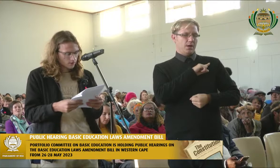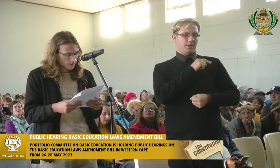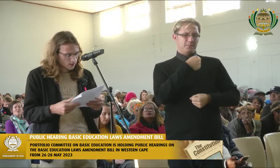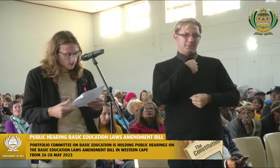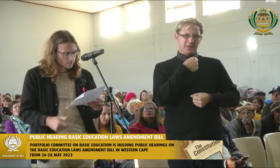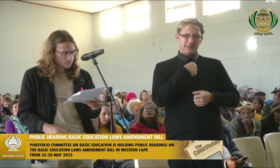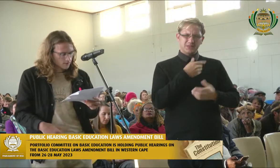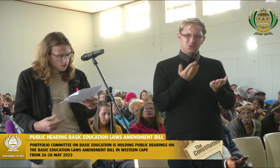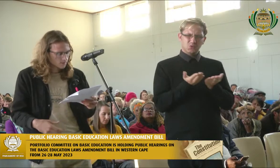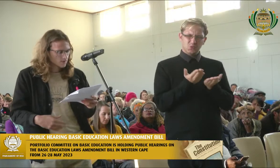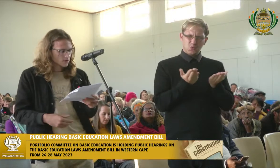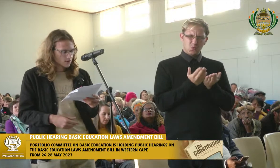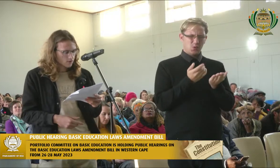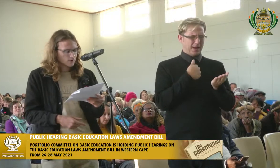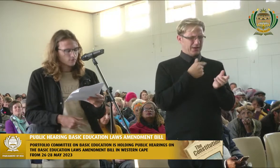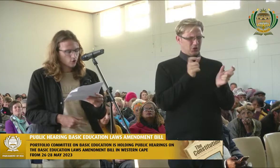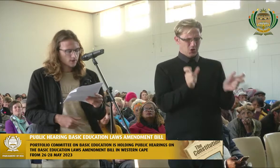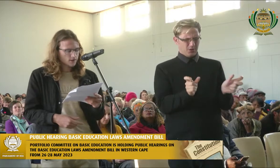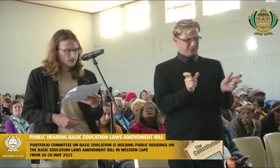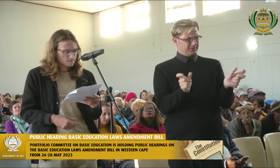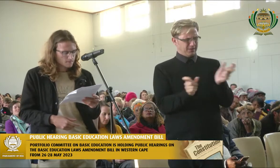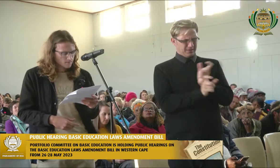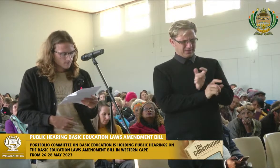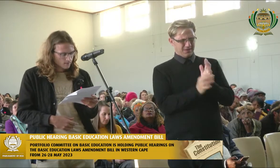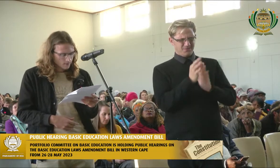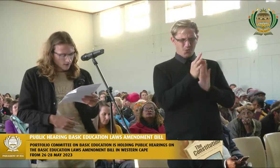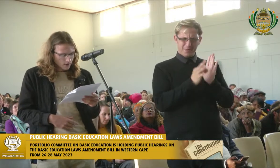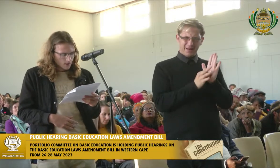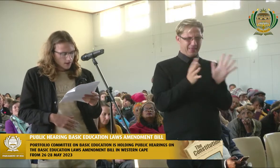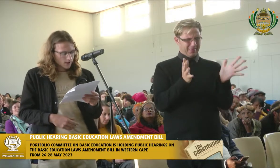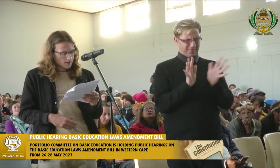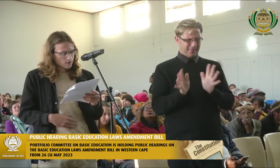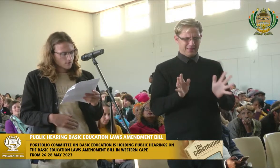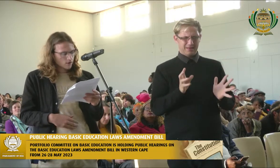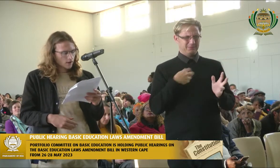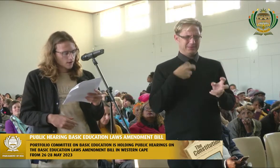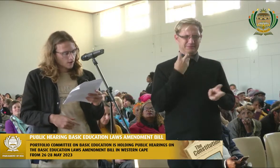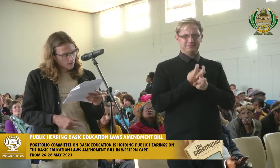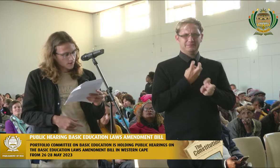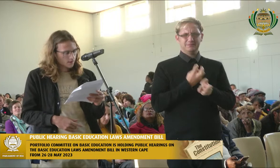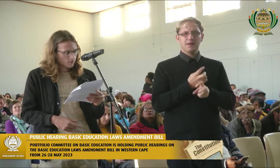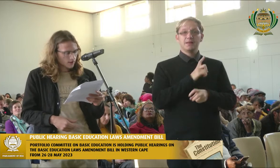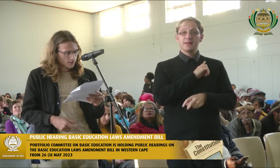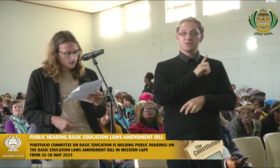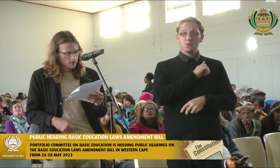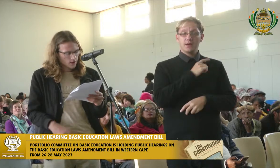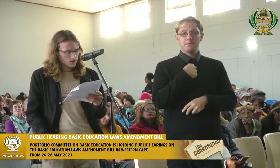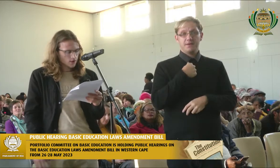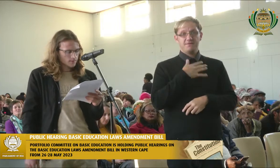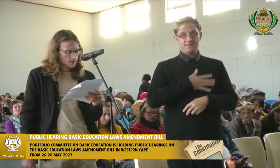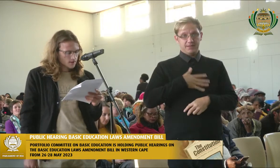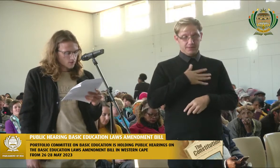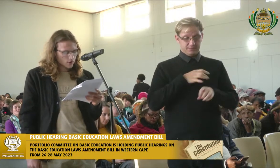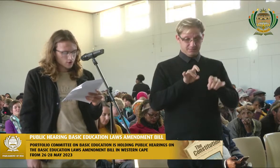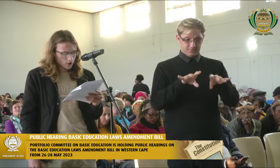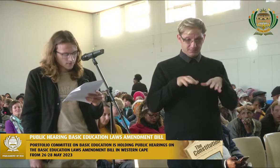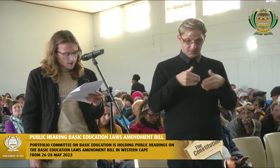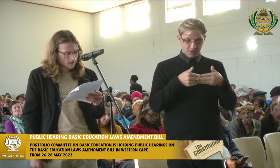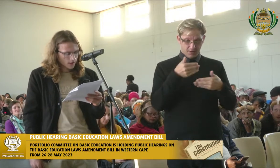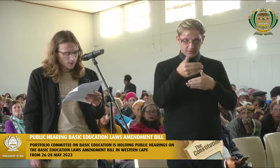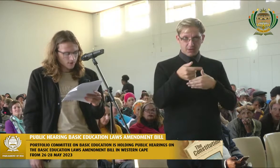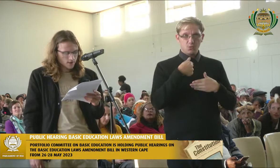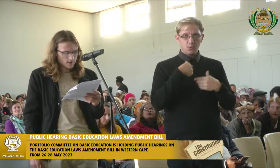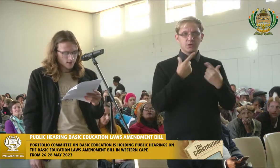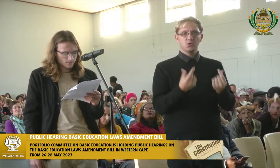I struggled with a lot of terms and so on, formulas. That is why, after we had finished the exams, we